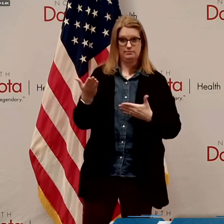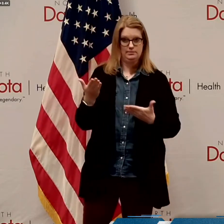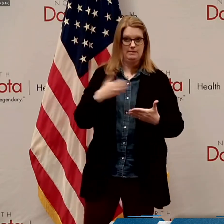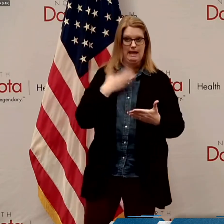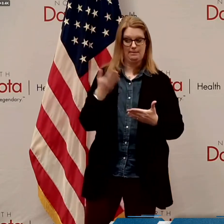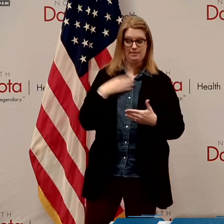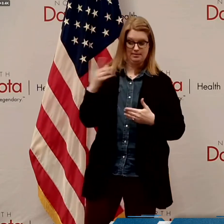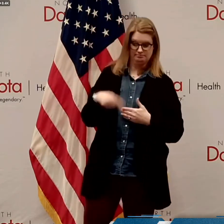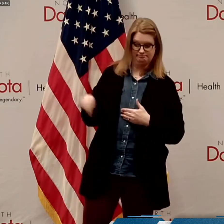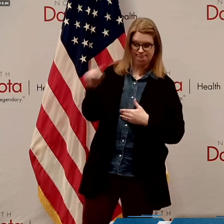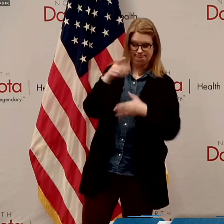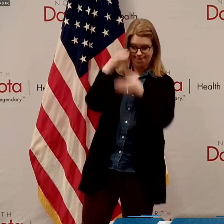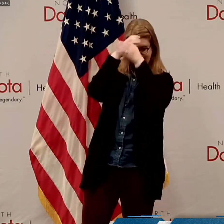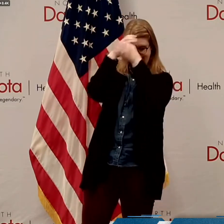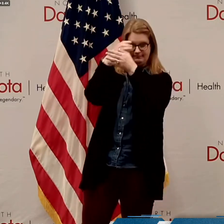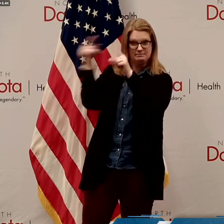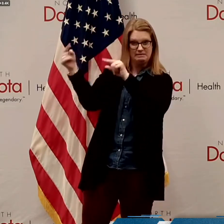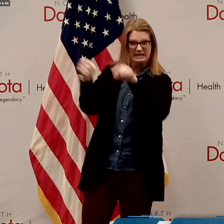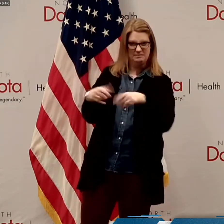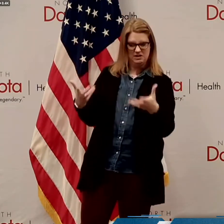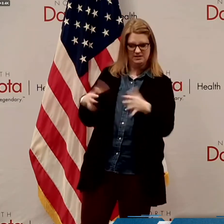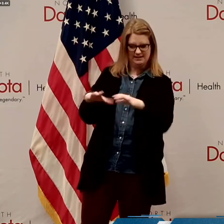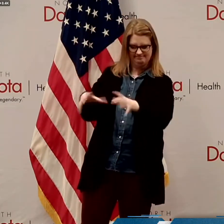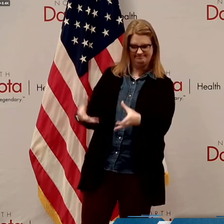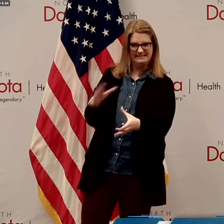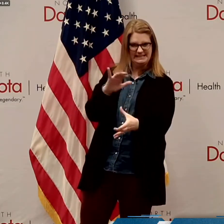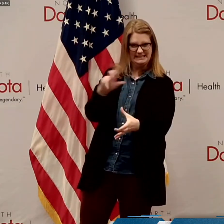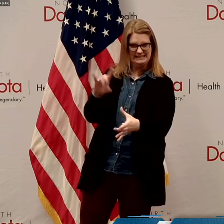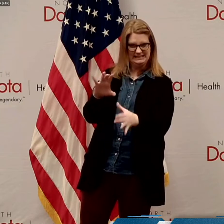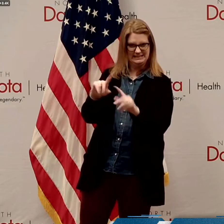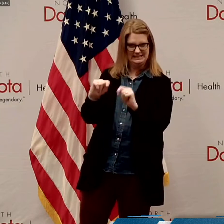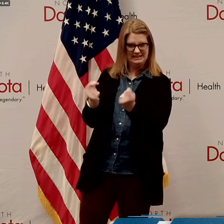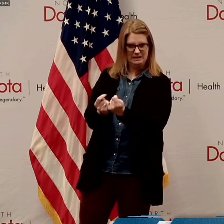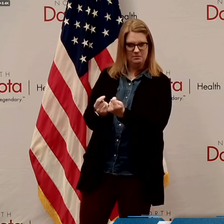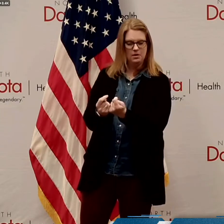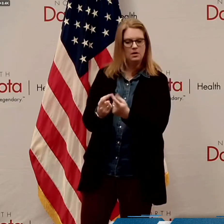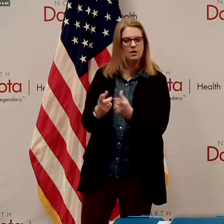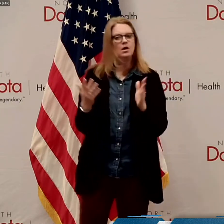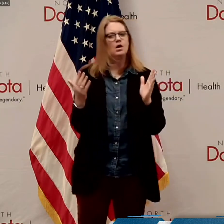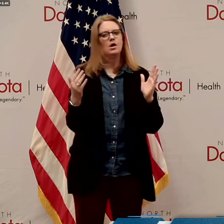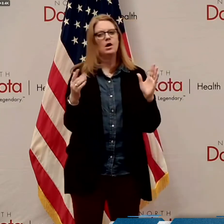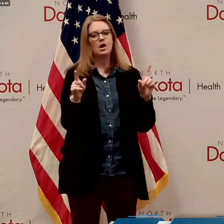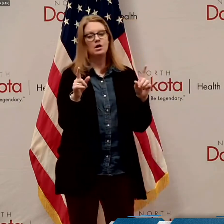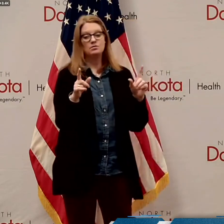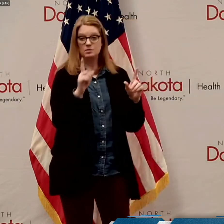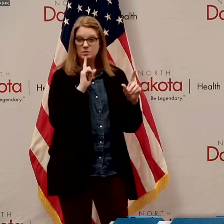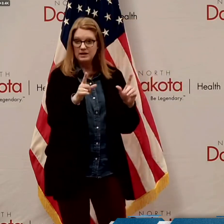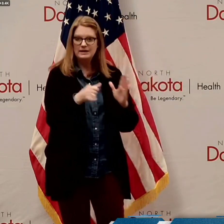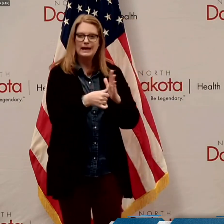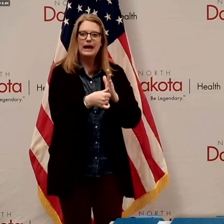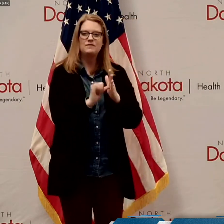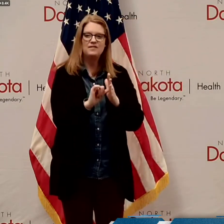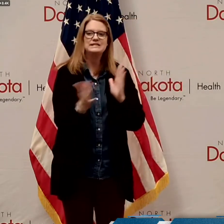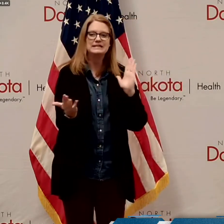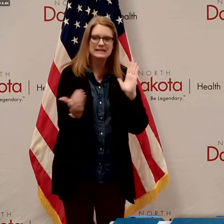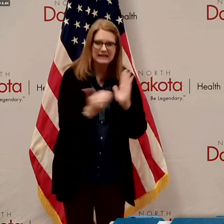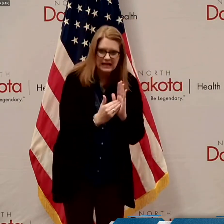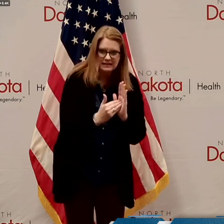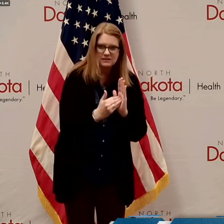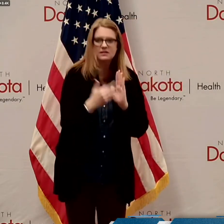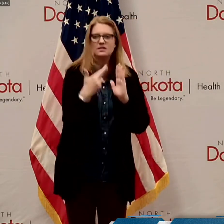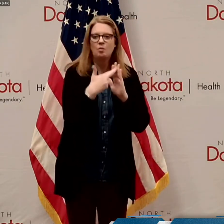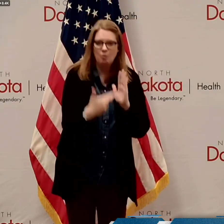that are here with us. And again, we want to emphasize, as we have, the guidelines that we've given